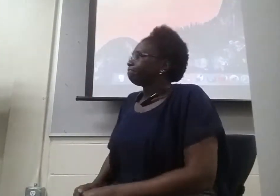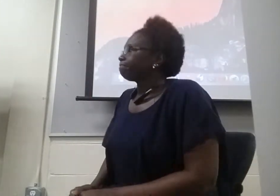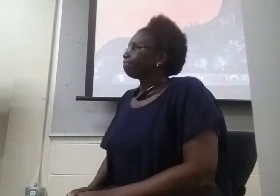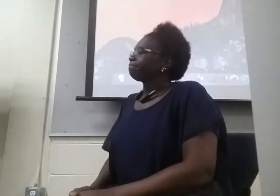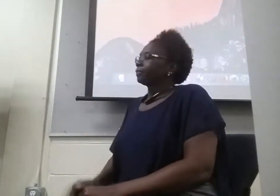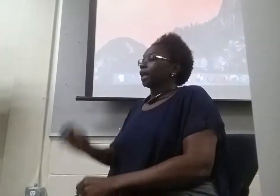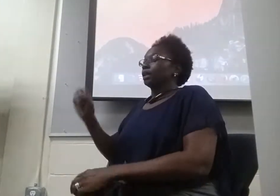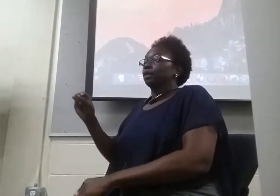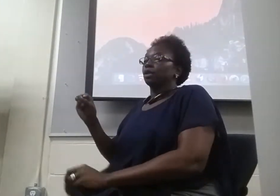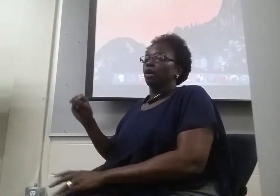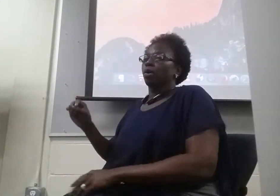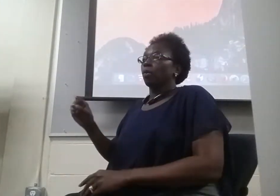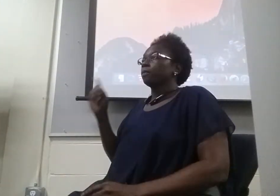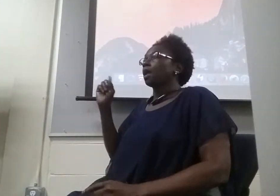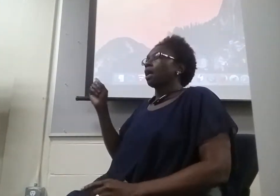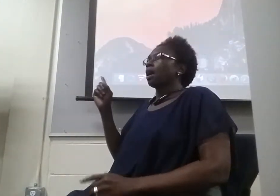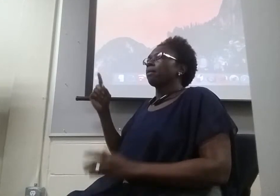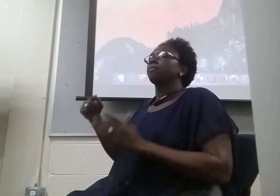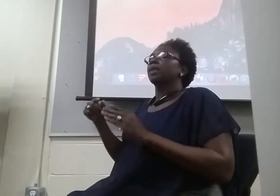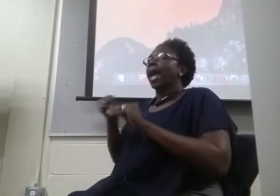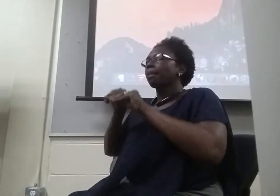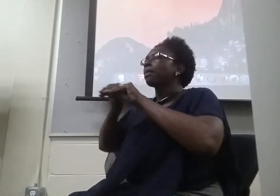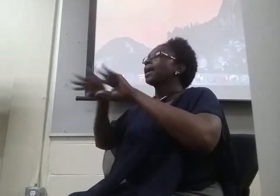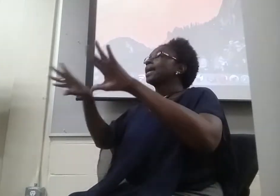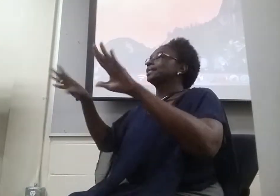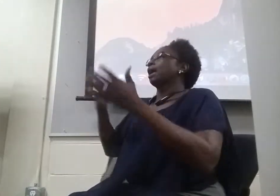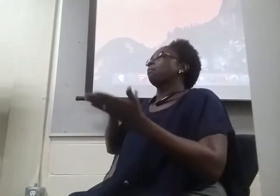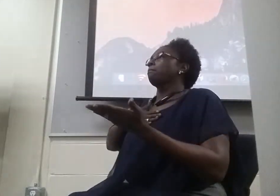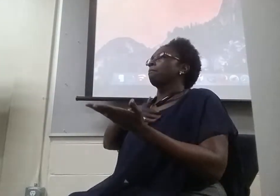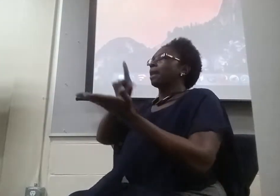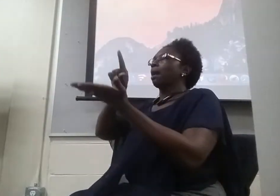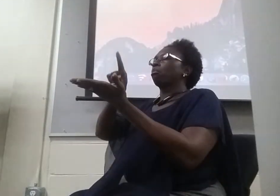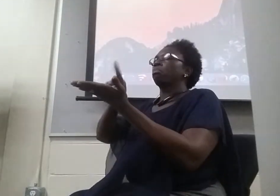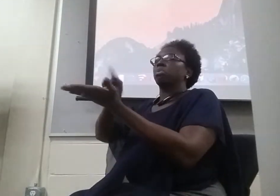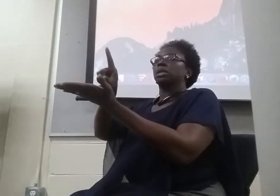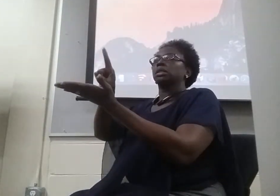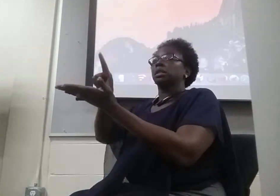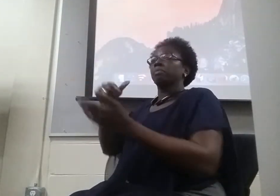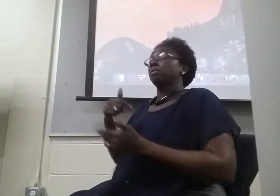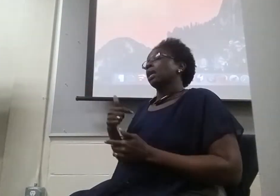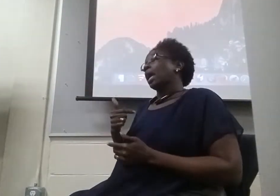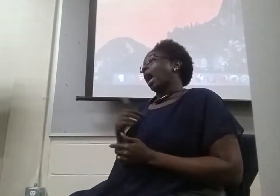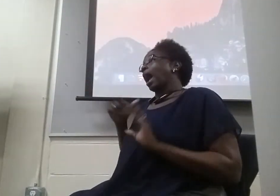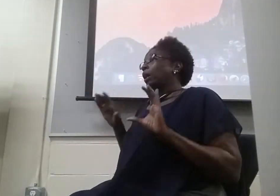So these prints I handed around are things I just started doing, and I sell them. I go to Inman Park Festival and stuff like